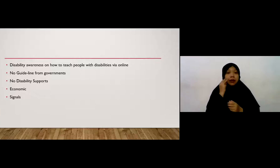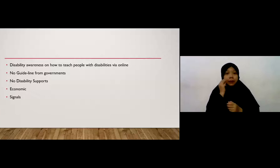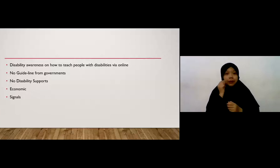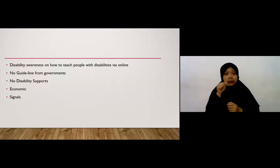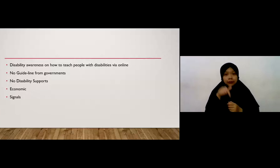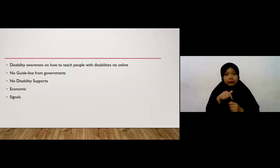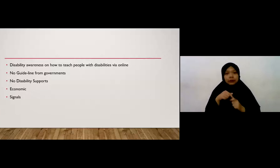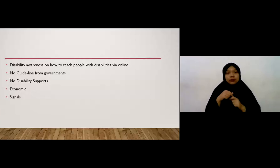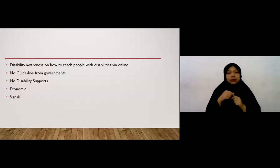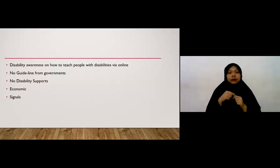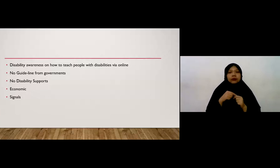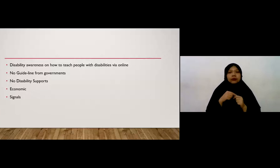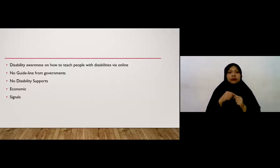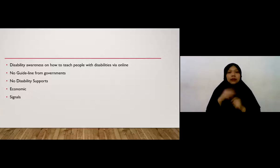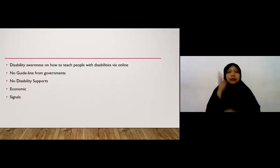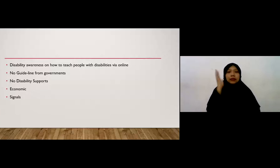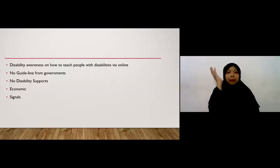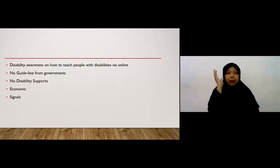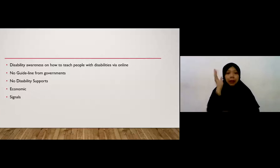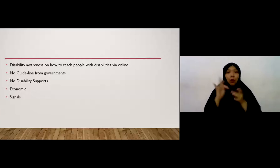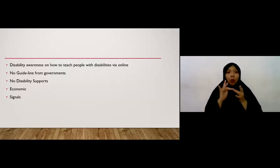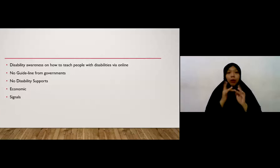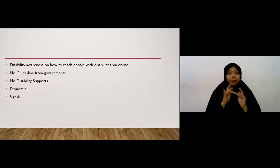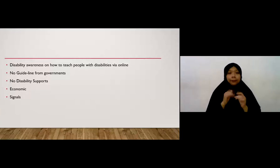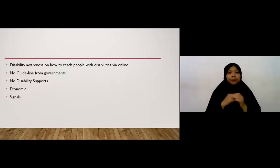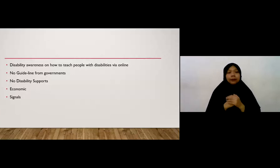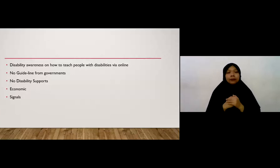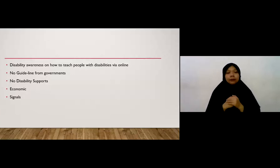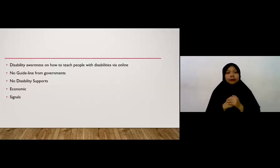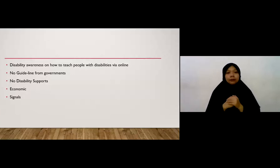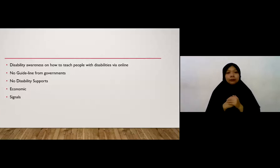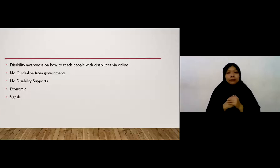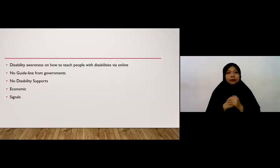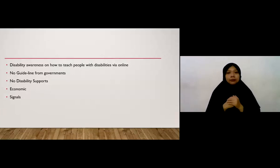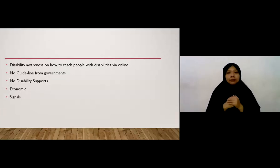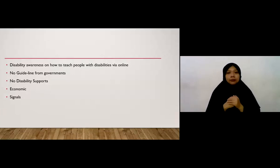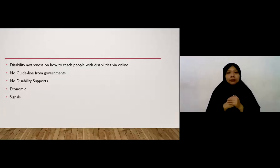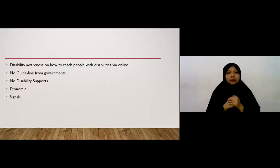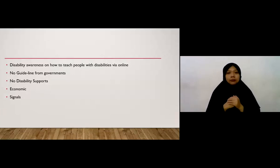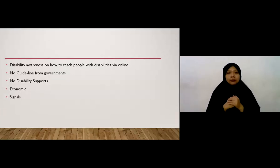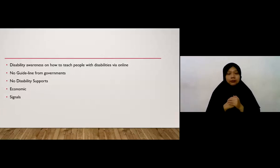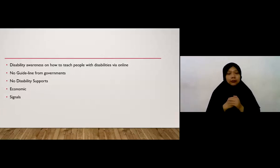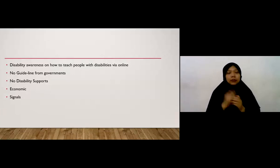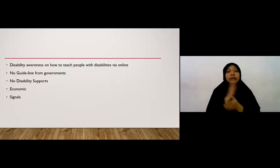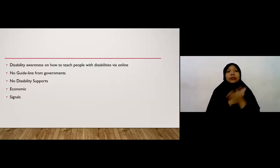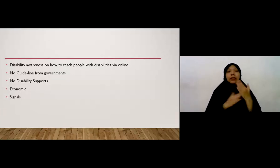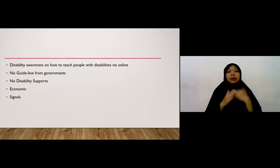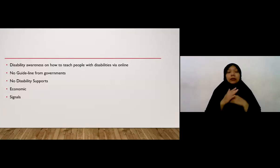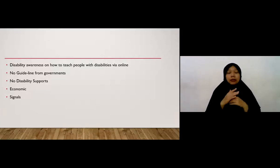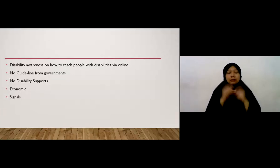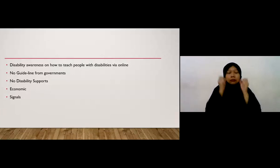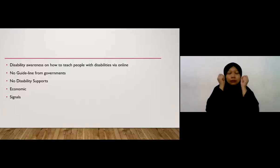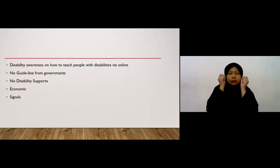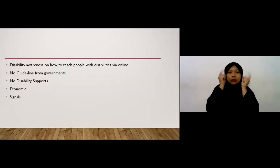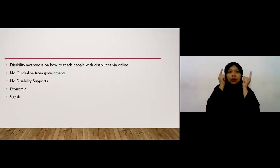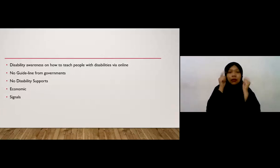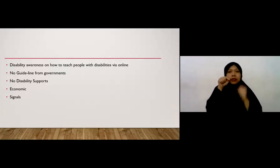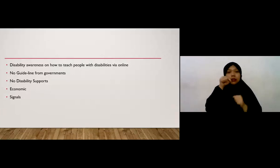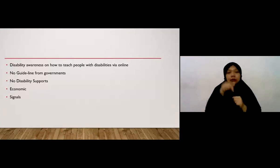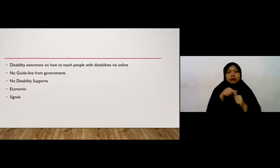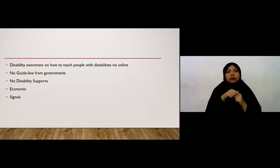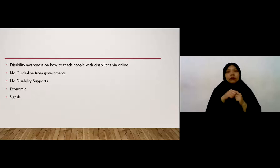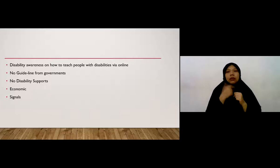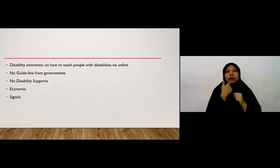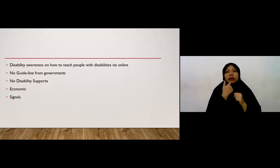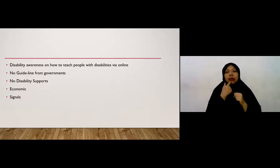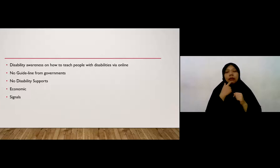that we did once webinar and also some of interview, that disability awareness related to how to teach